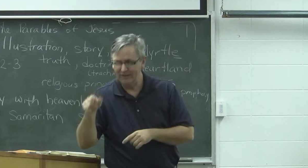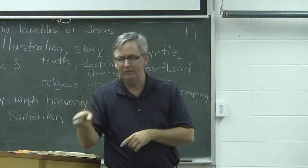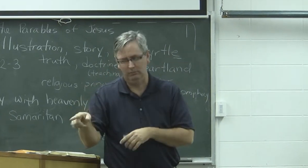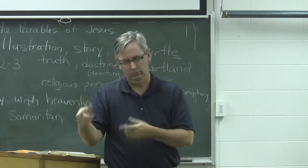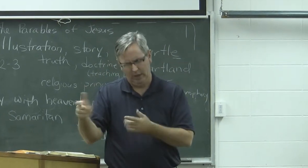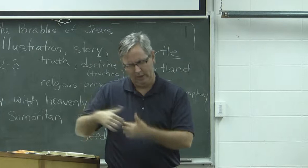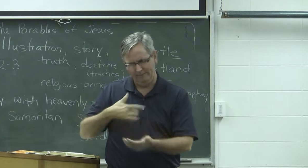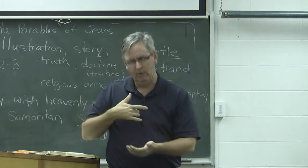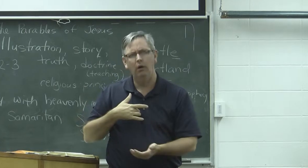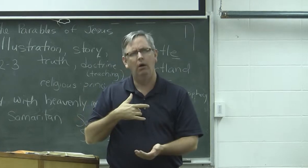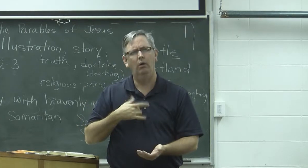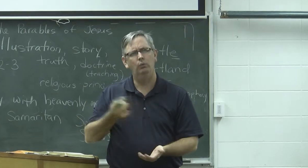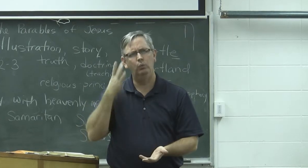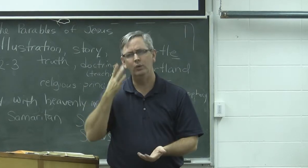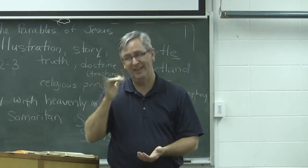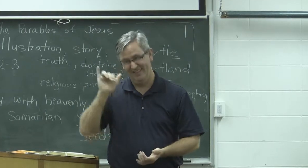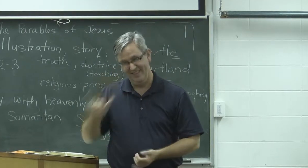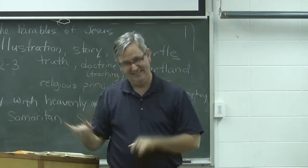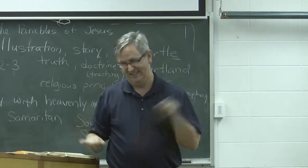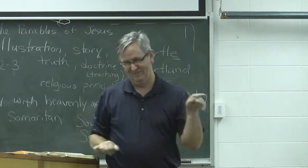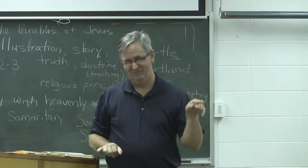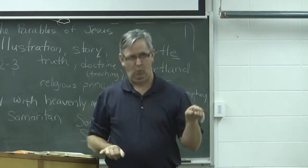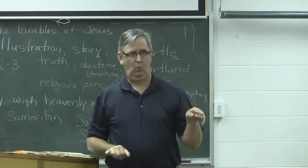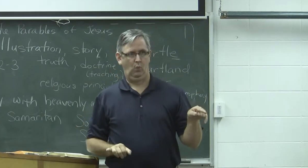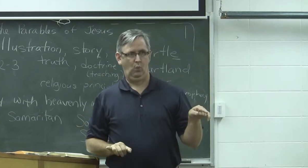I would start talk with them and find out what they do know, and